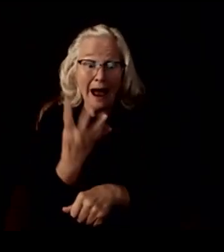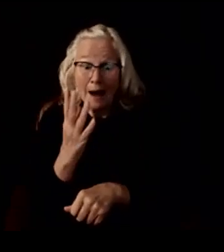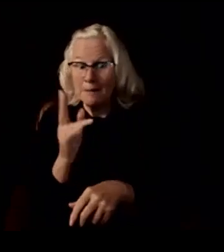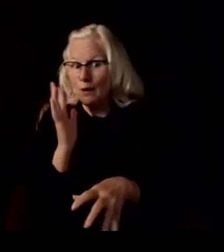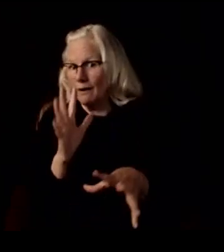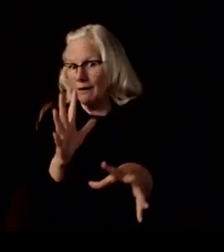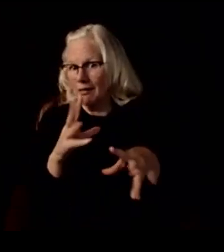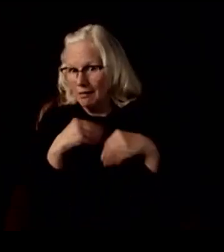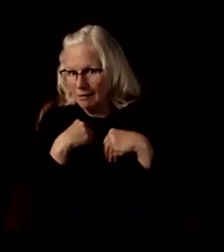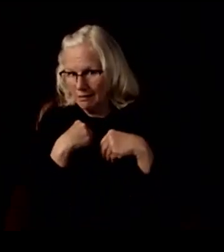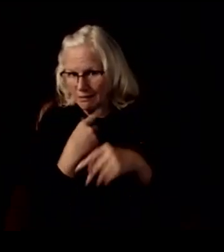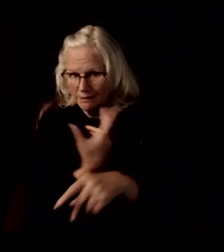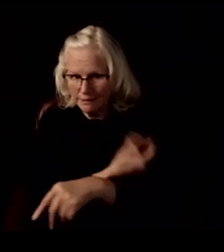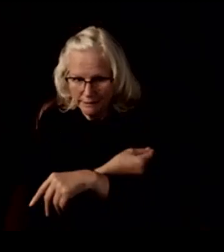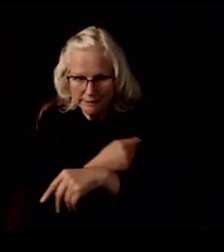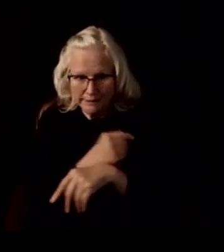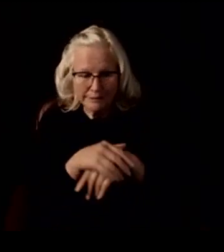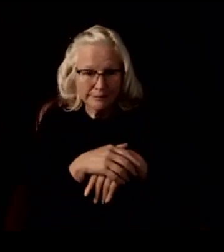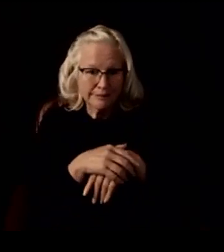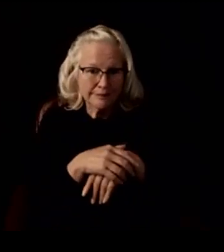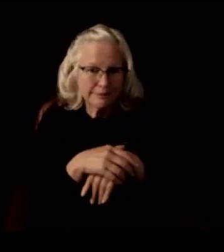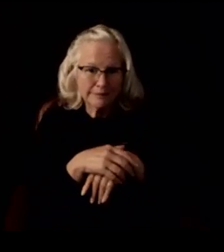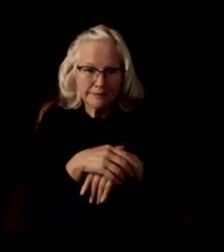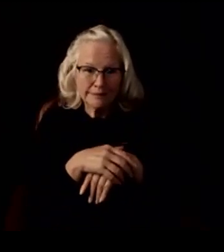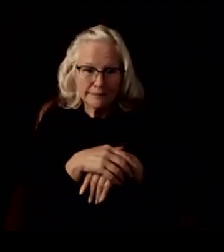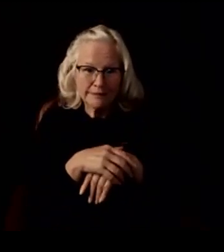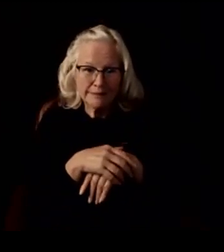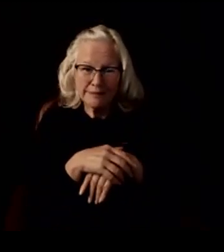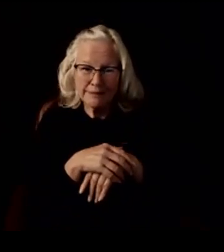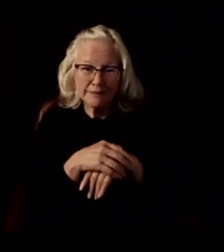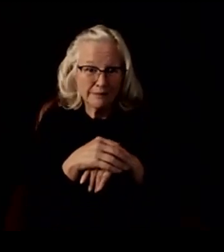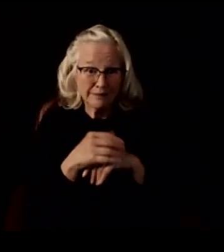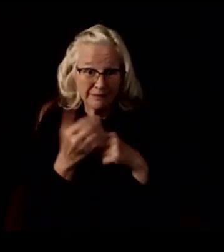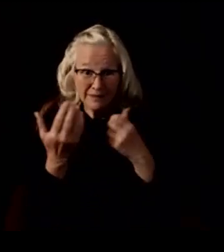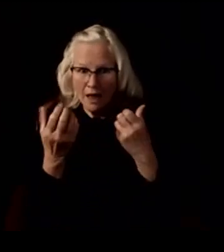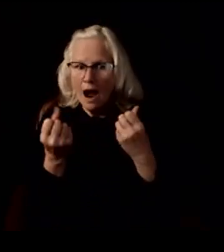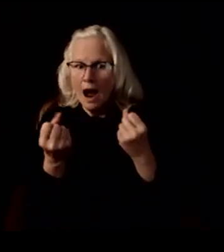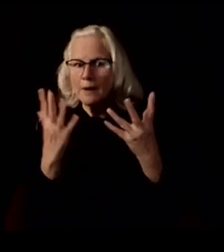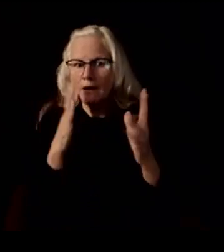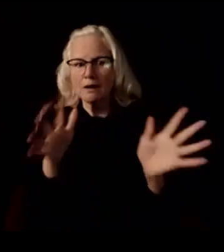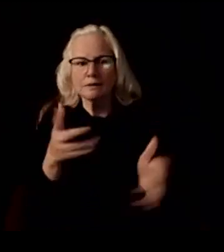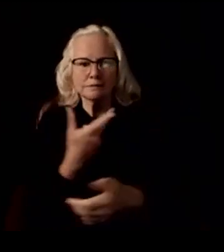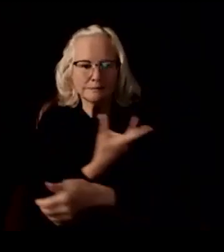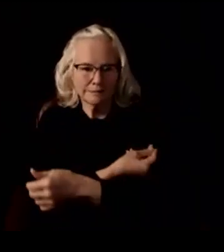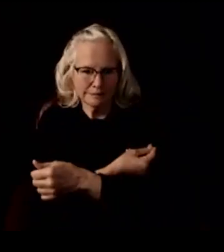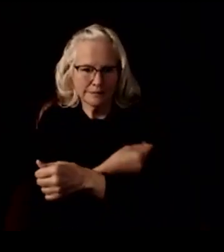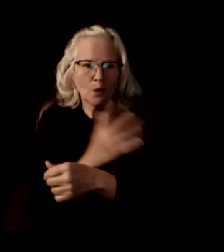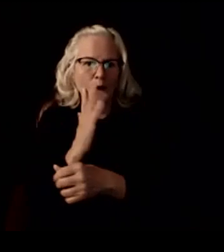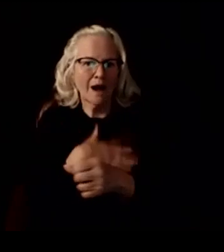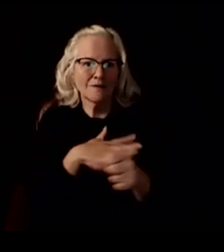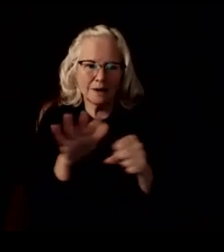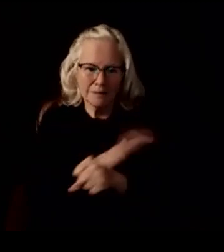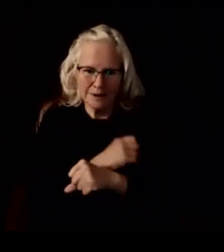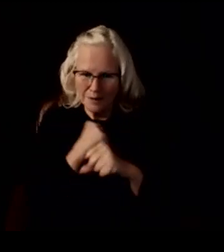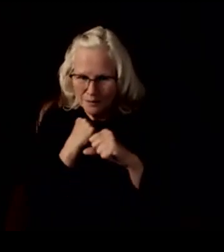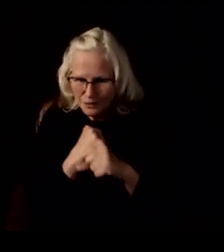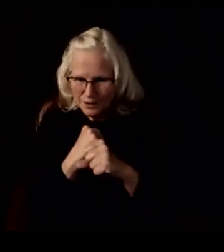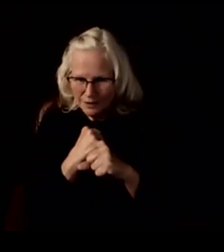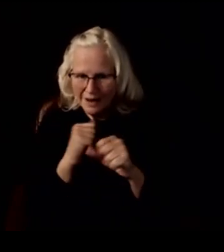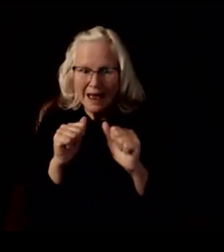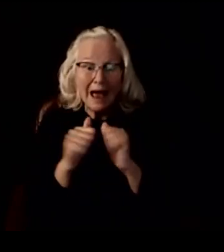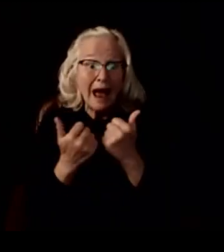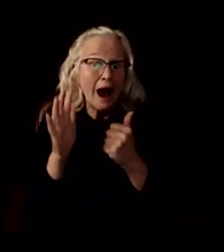that is vaccinated will have complete protection? And then obviously the big question is, how long will that protection last?